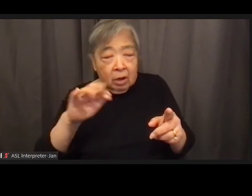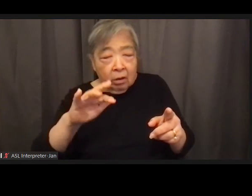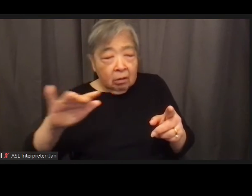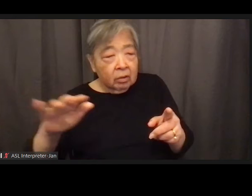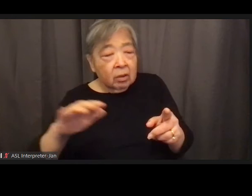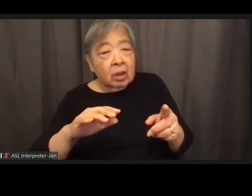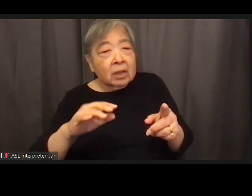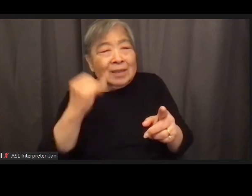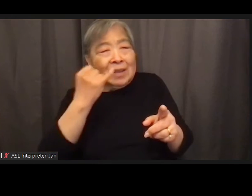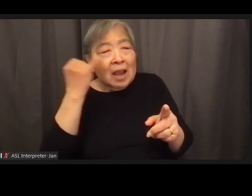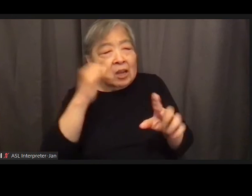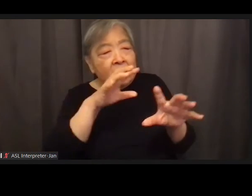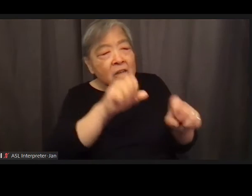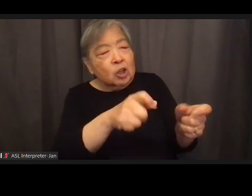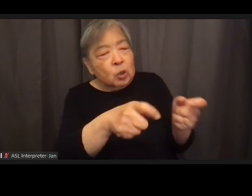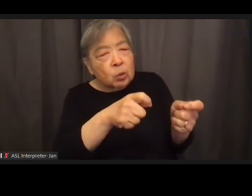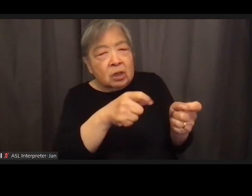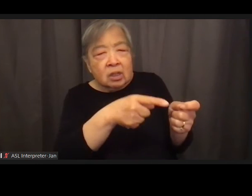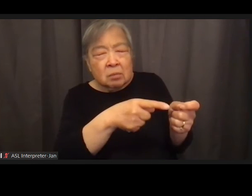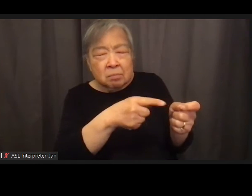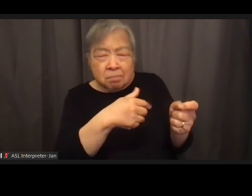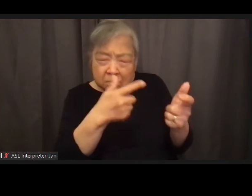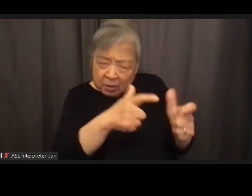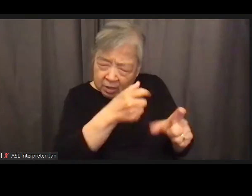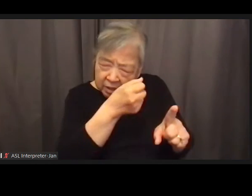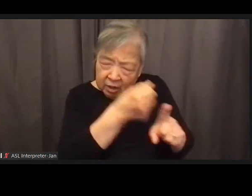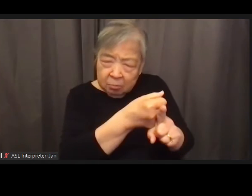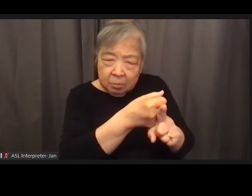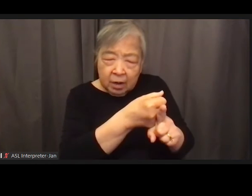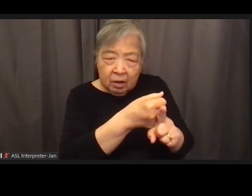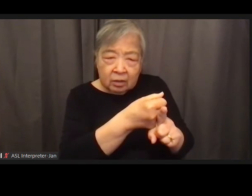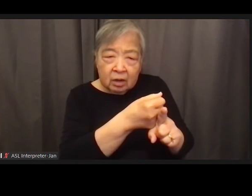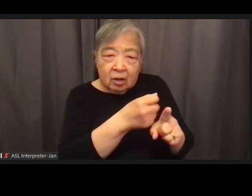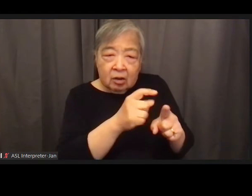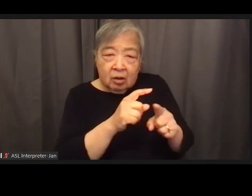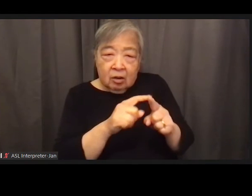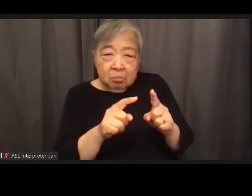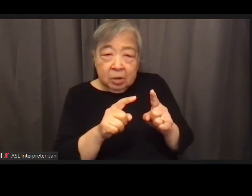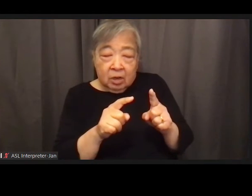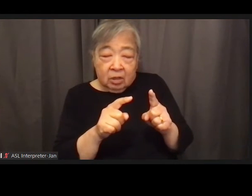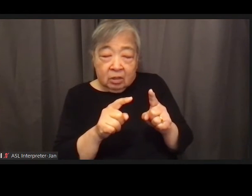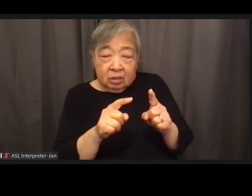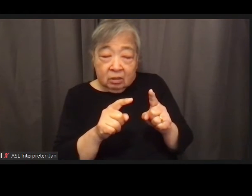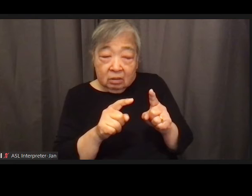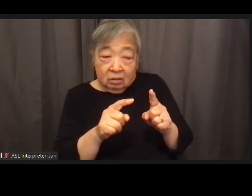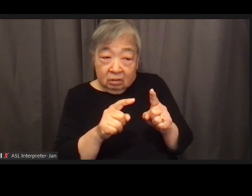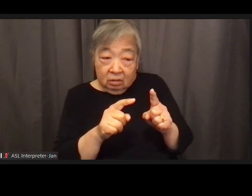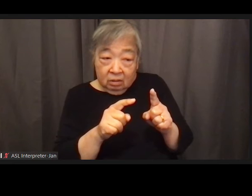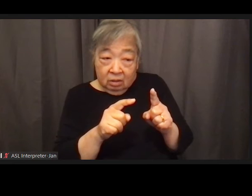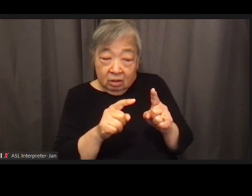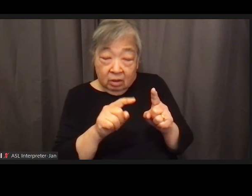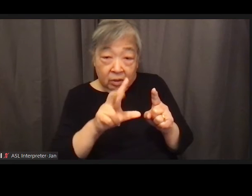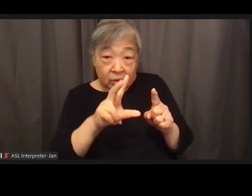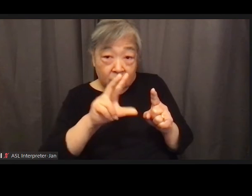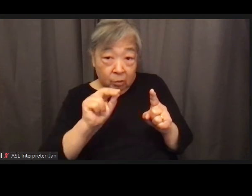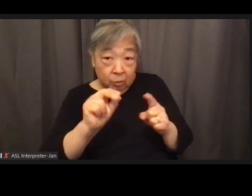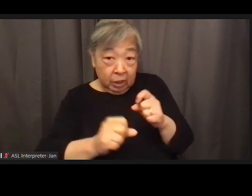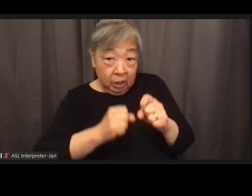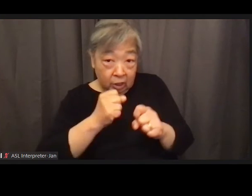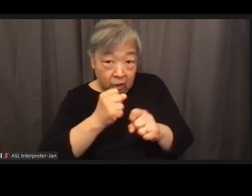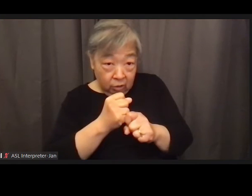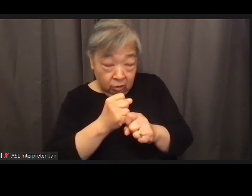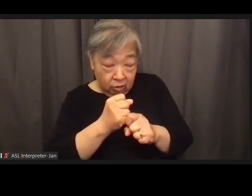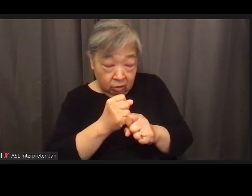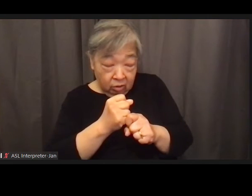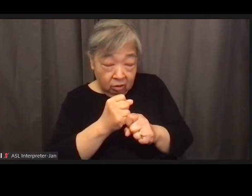a great impact, obviously, but followed by a 30-year period of civil